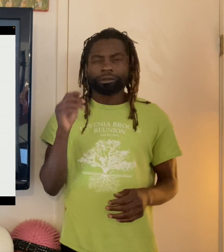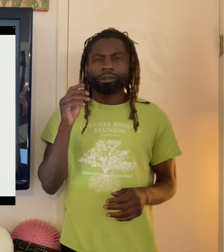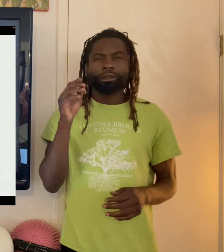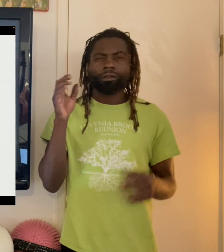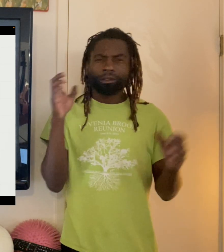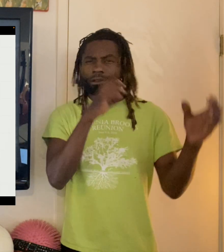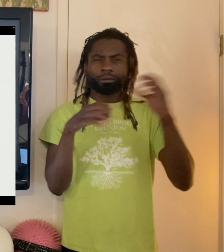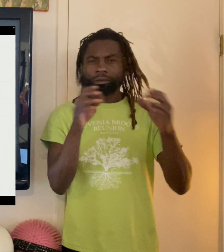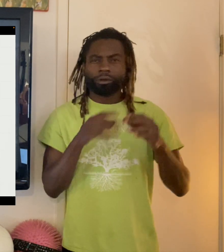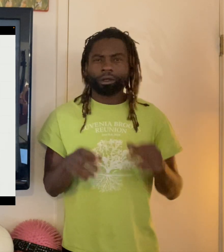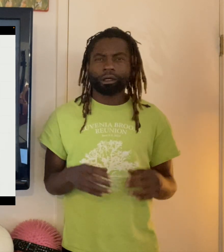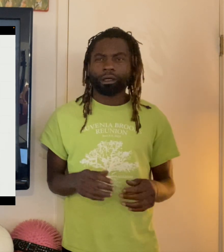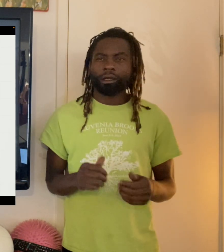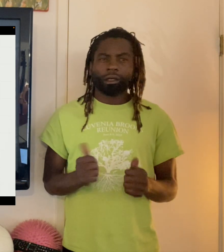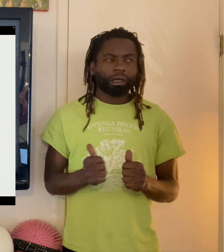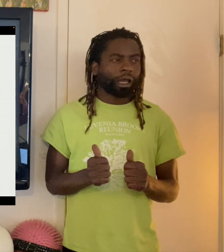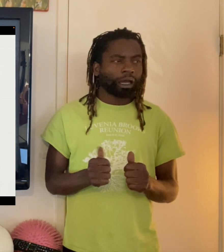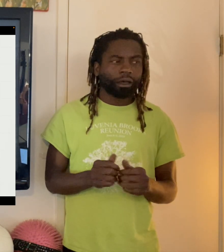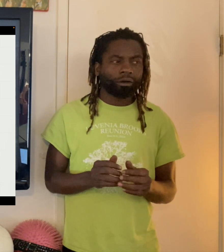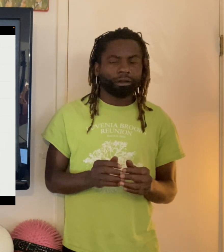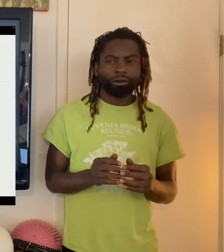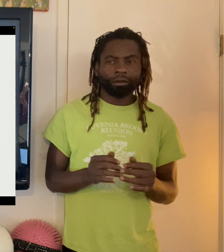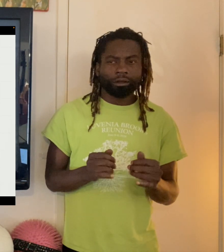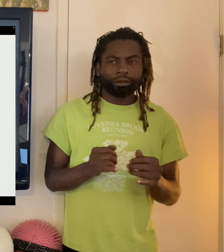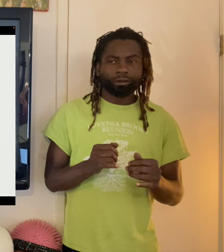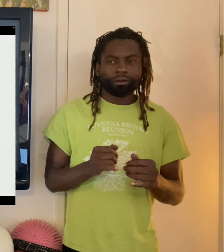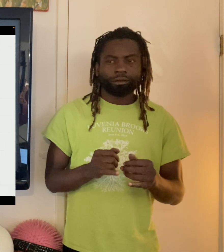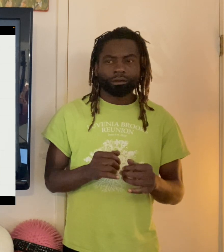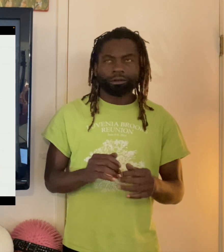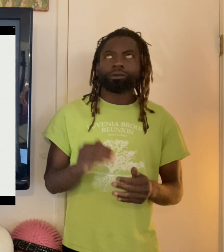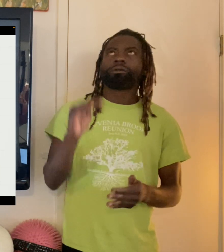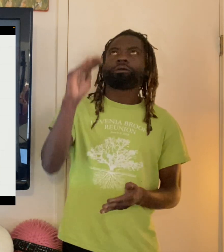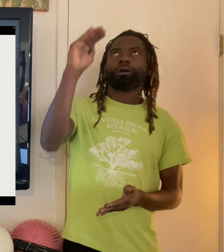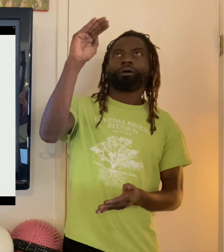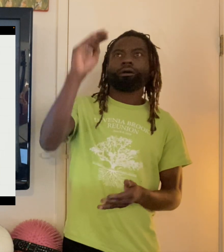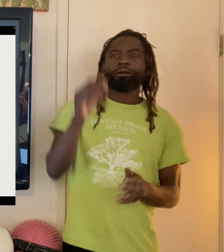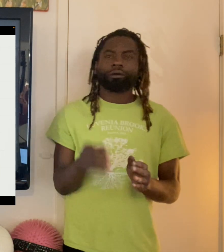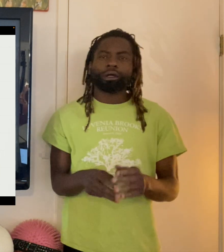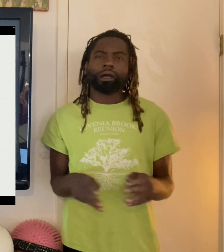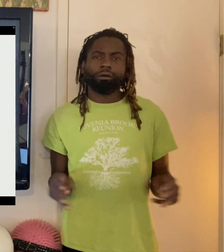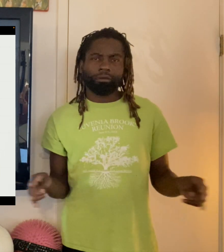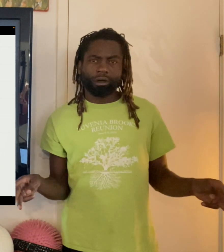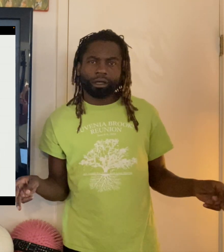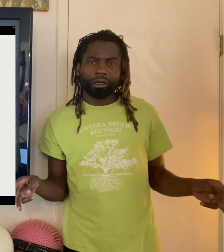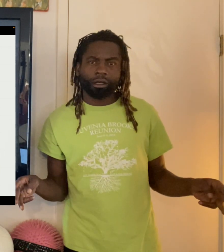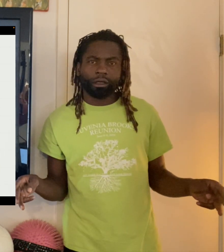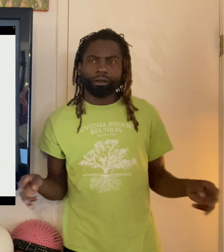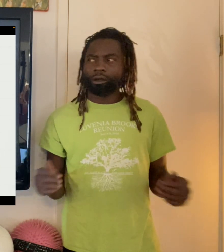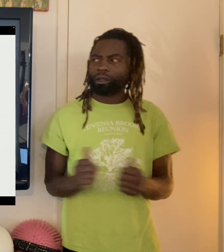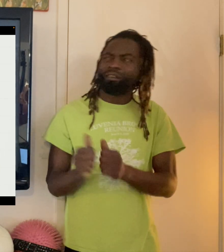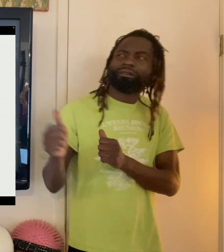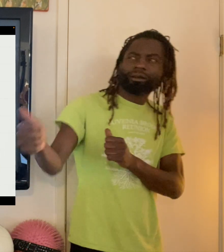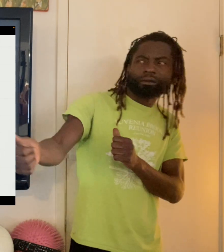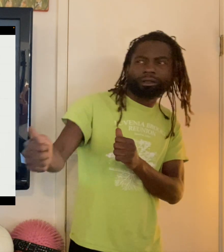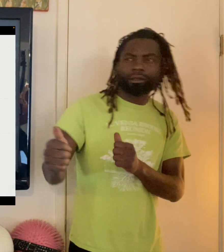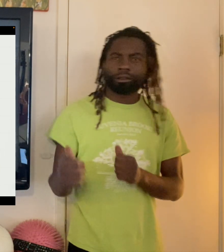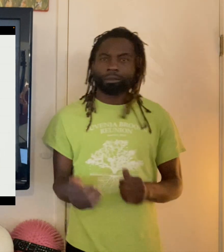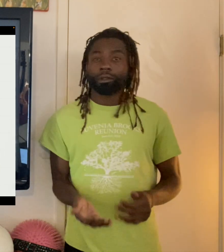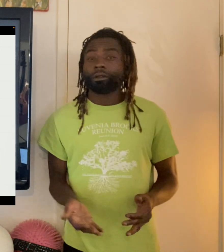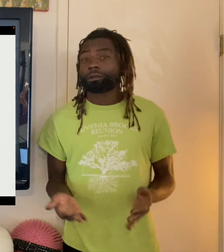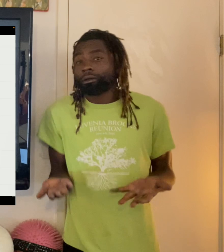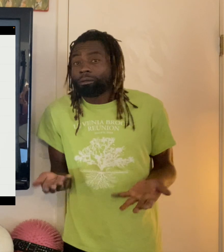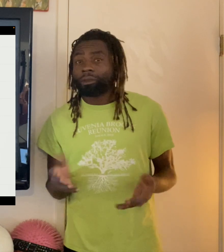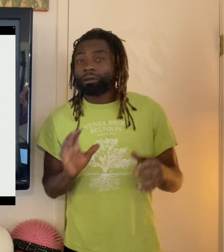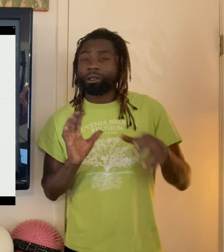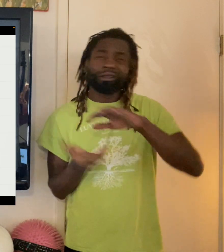or wide, or even how far away something is. Okay, this might be a little confusing, so why don't we